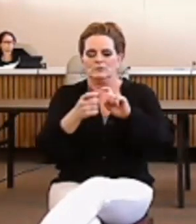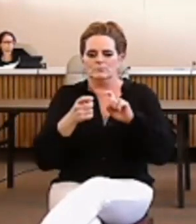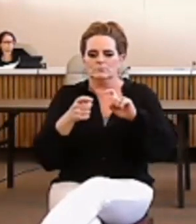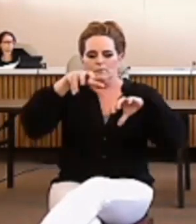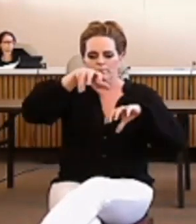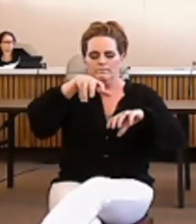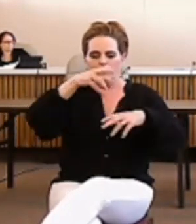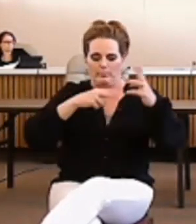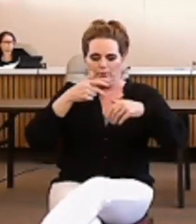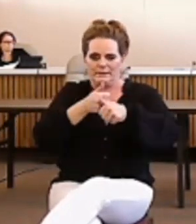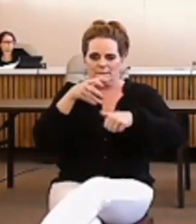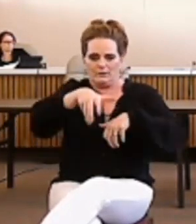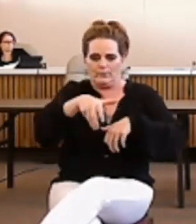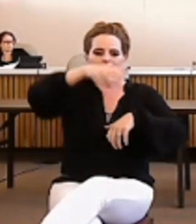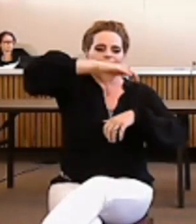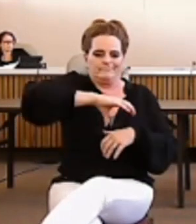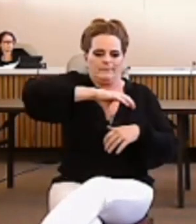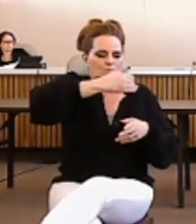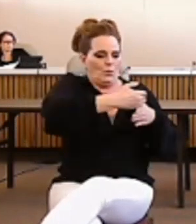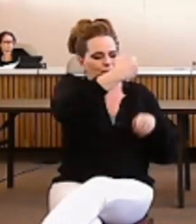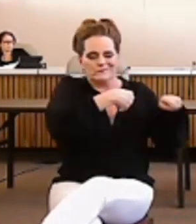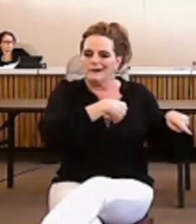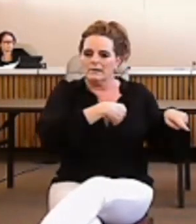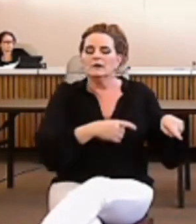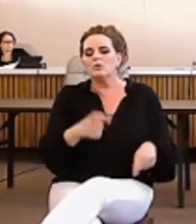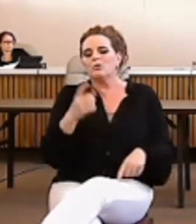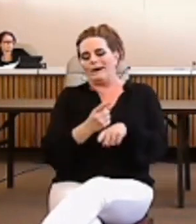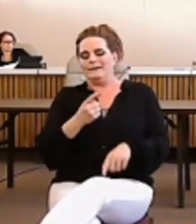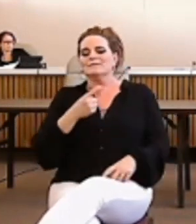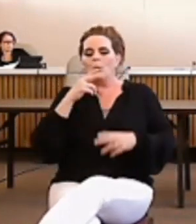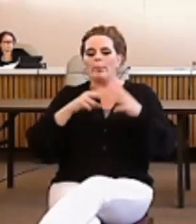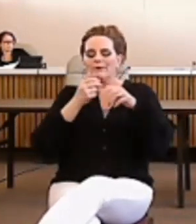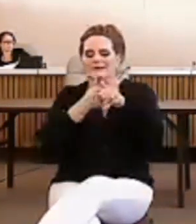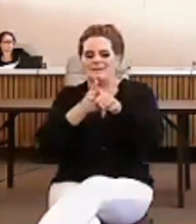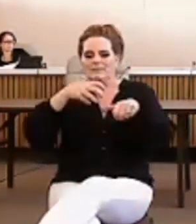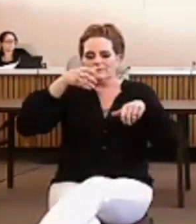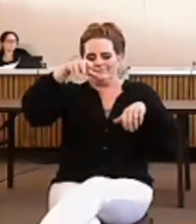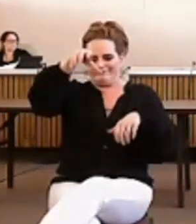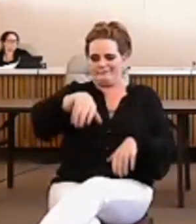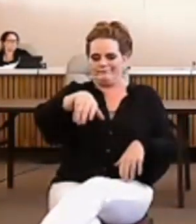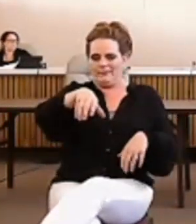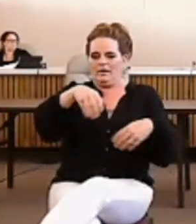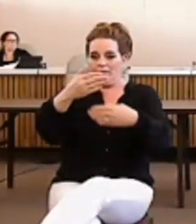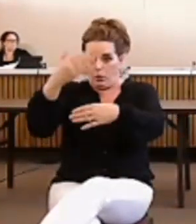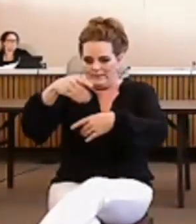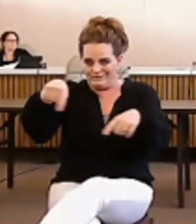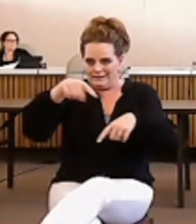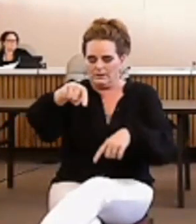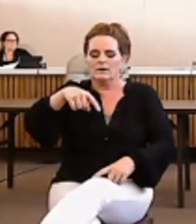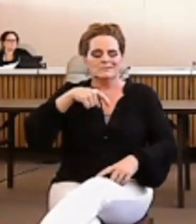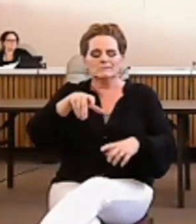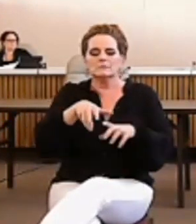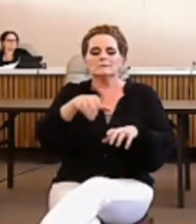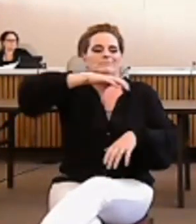is settled now, right? Yes, so essentially the building kind of rotated to avoid those balconies and windows